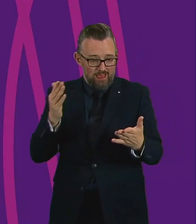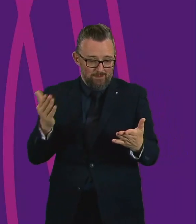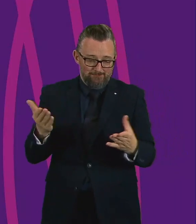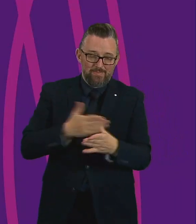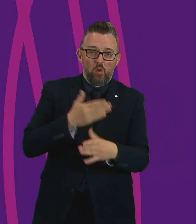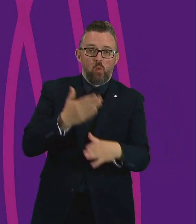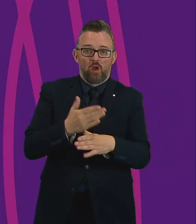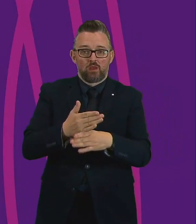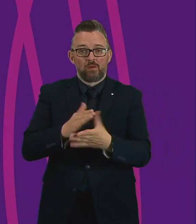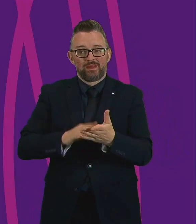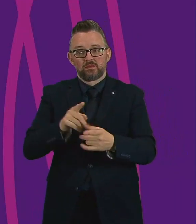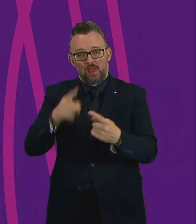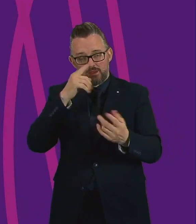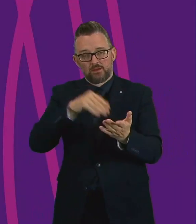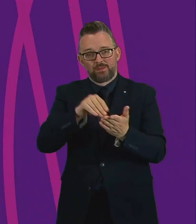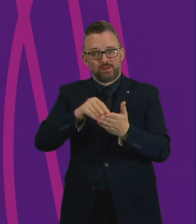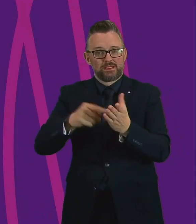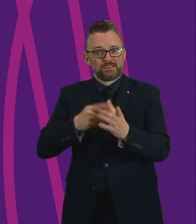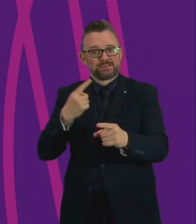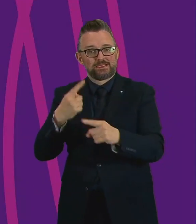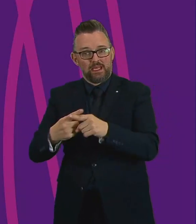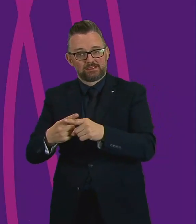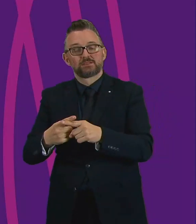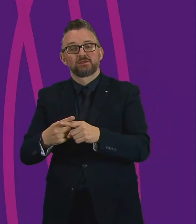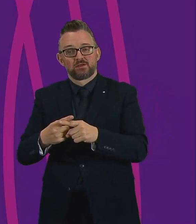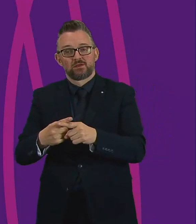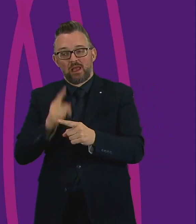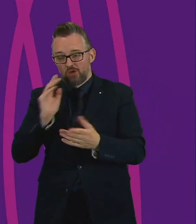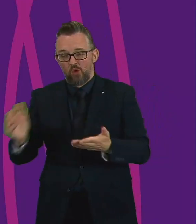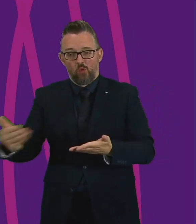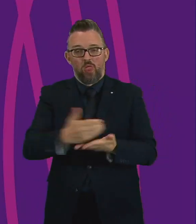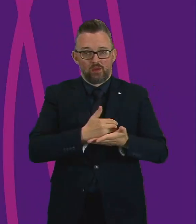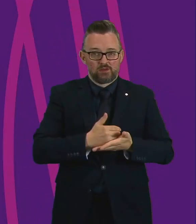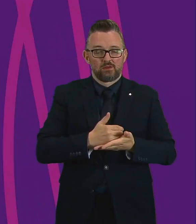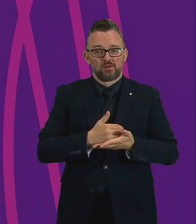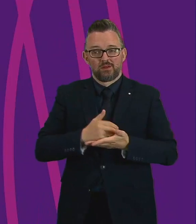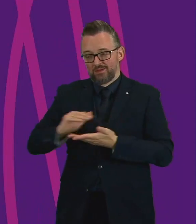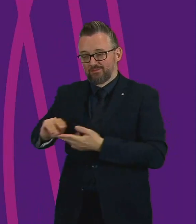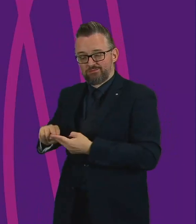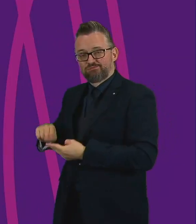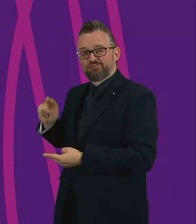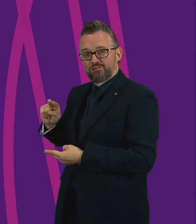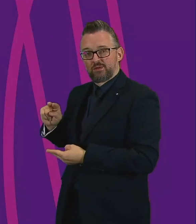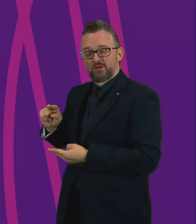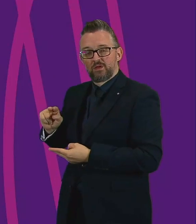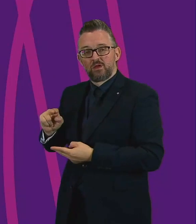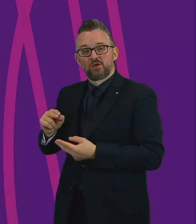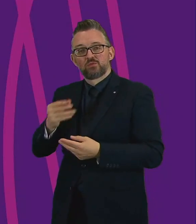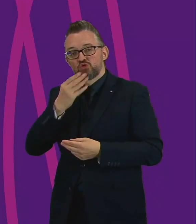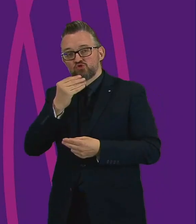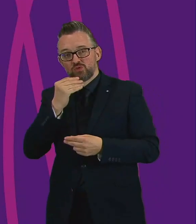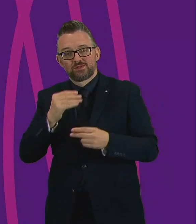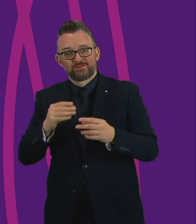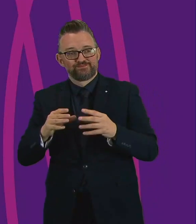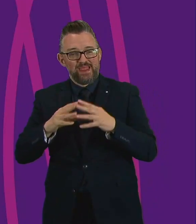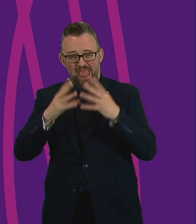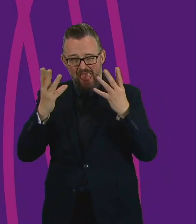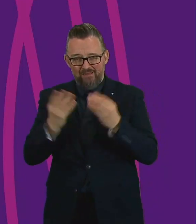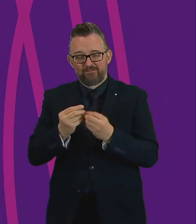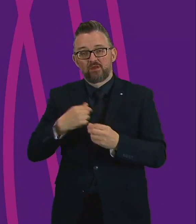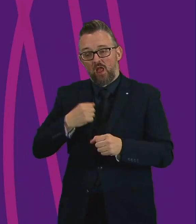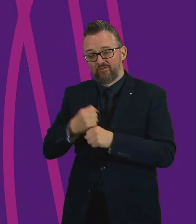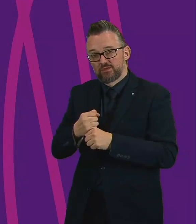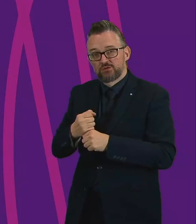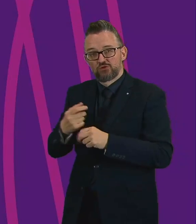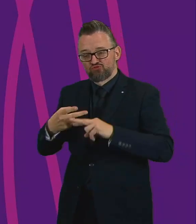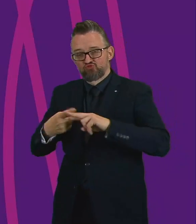that taxes are paid, and we must work to make sure that happens using all the levers that government